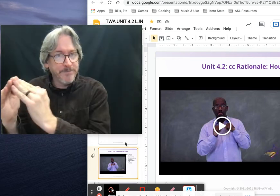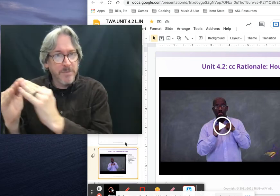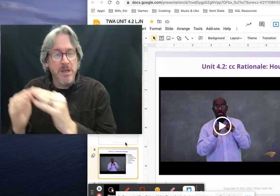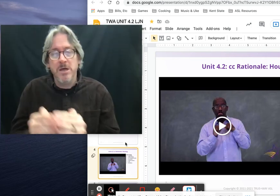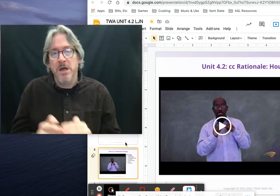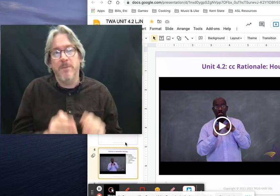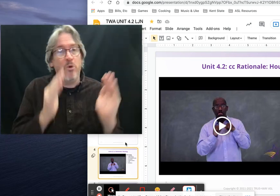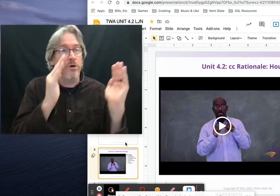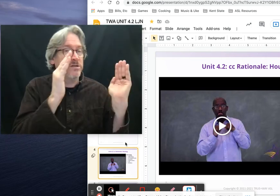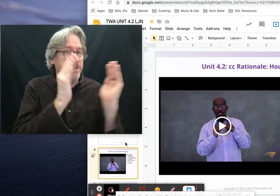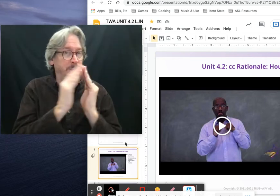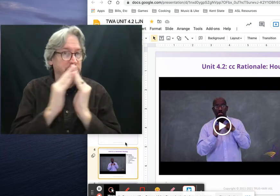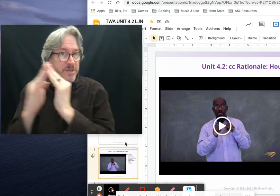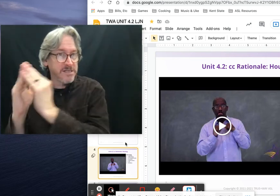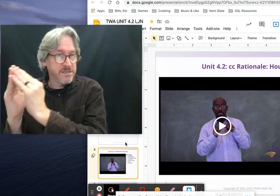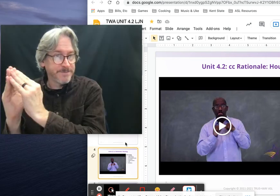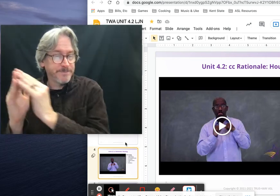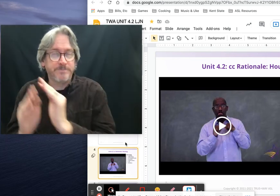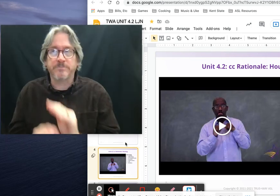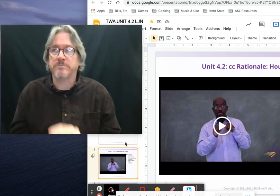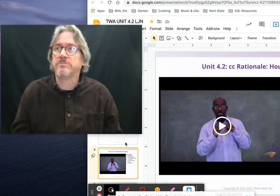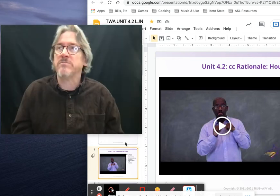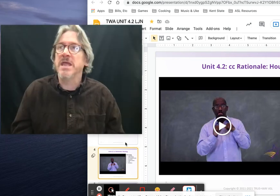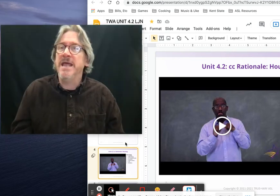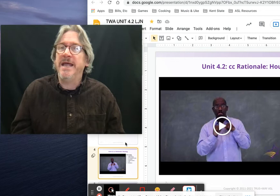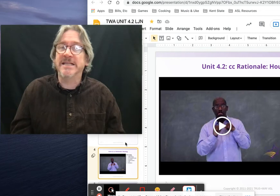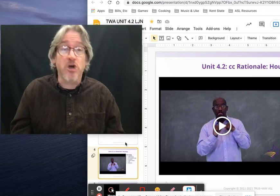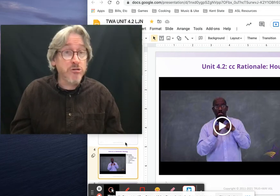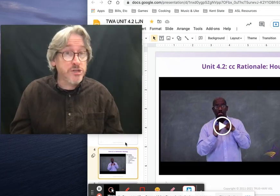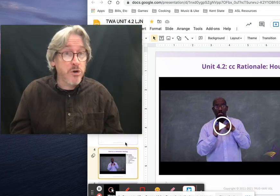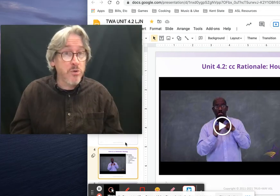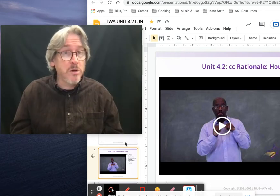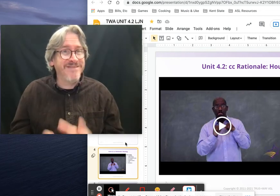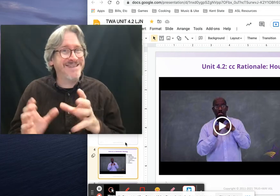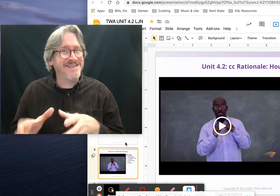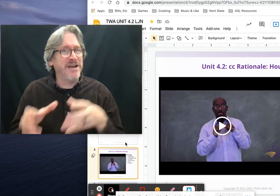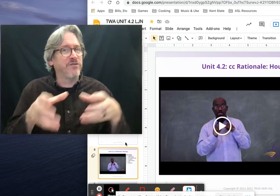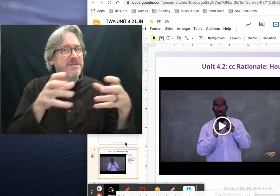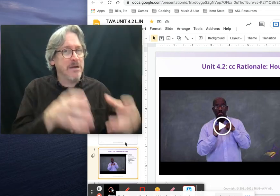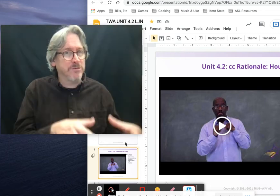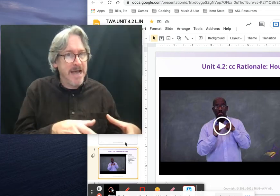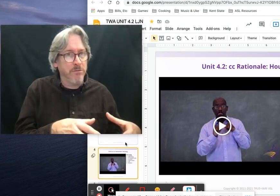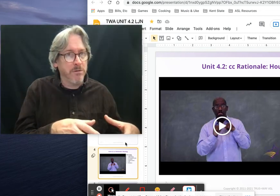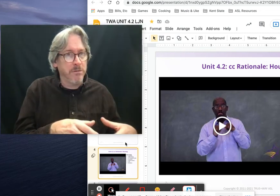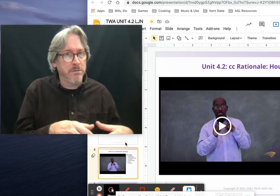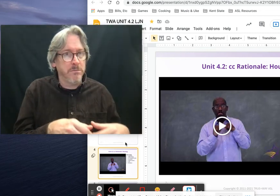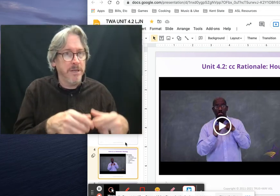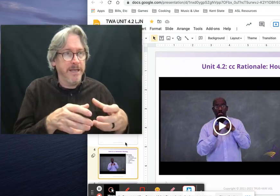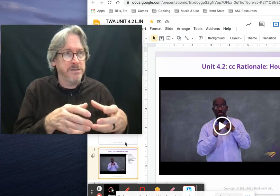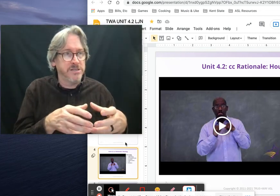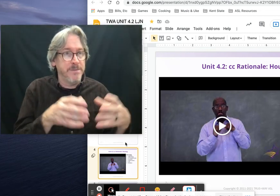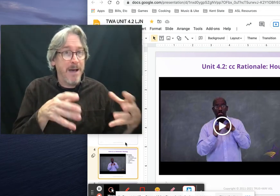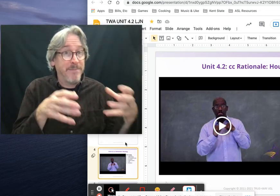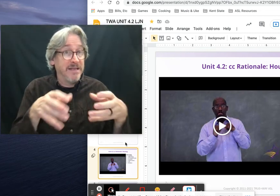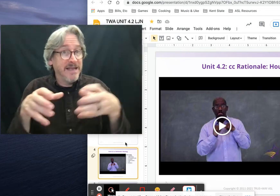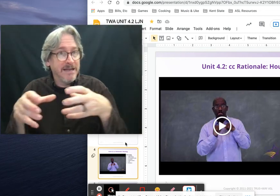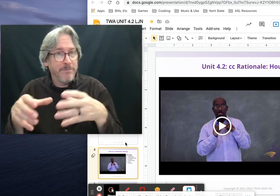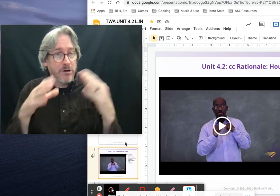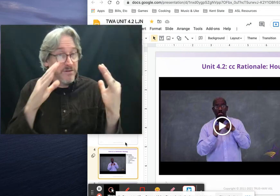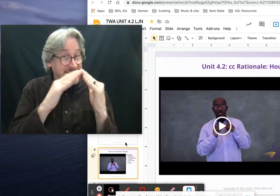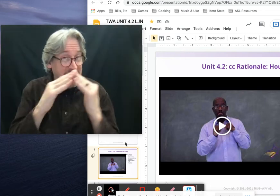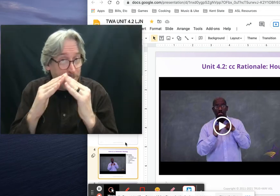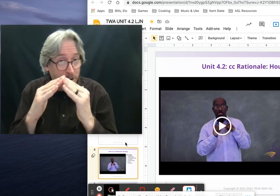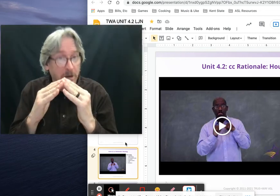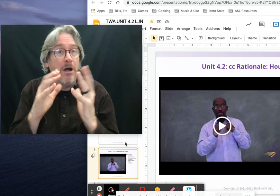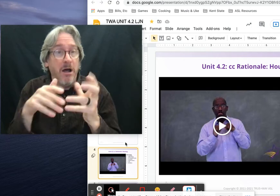city. Or you'll see people do this. It's also the sign for downtown. It's the populated